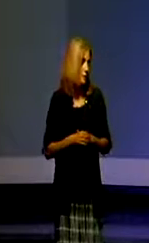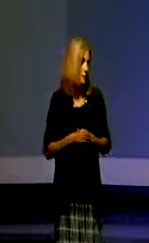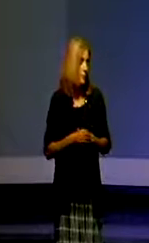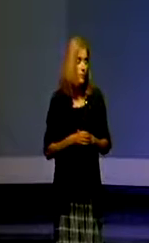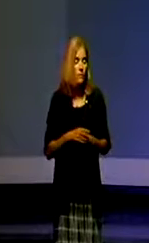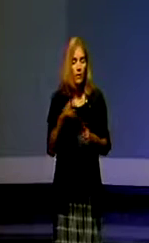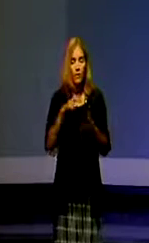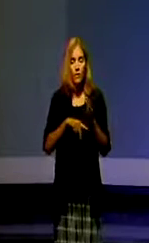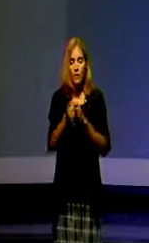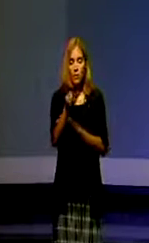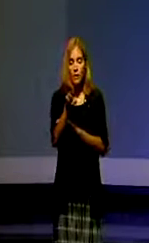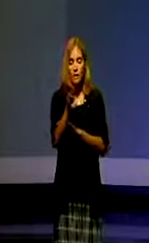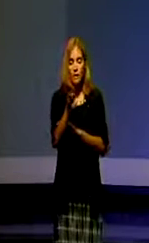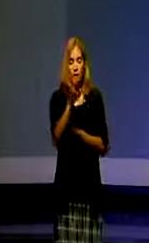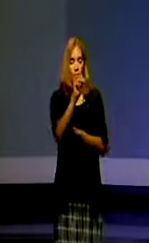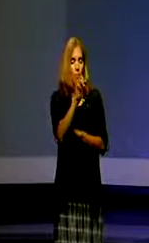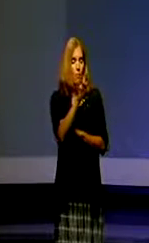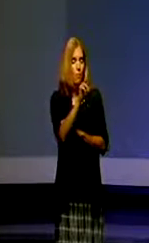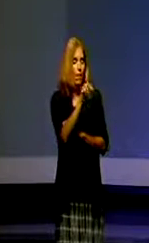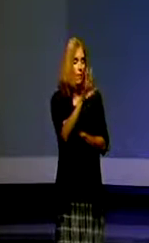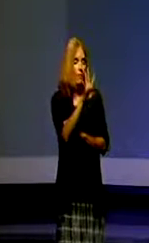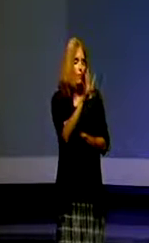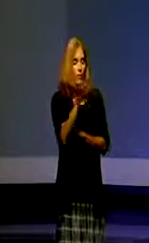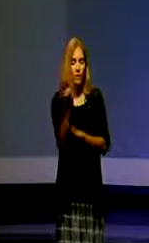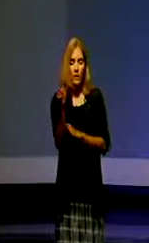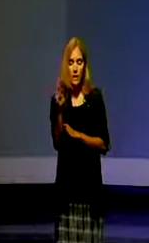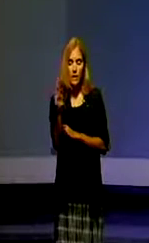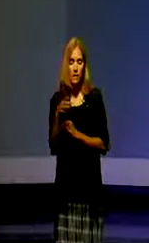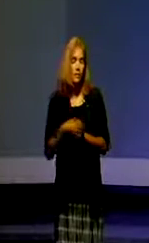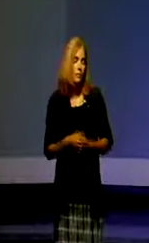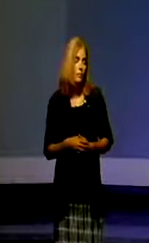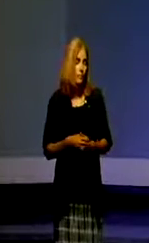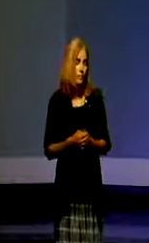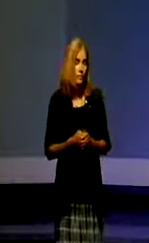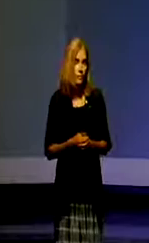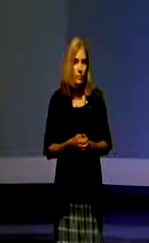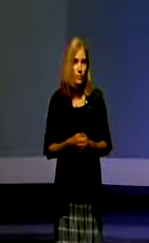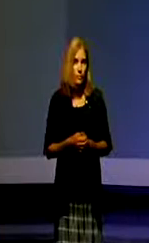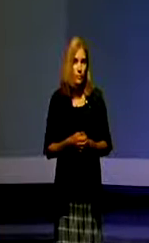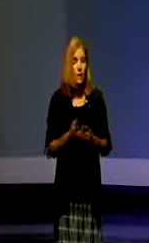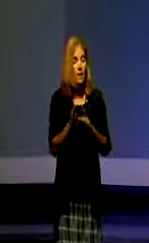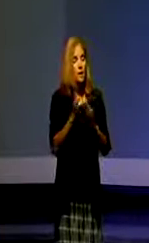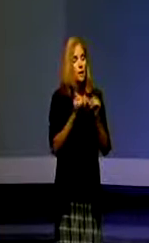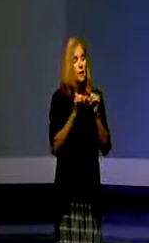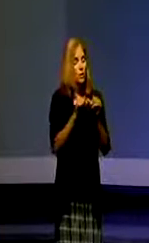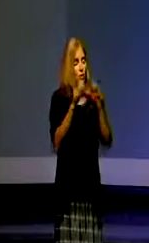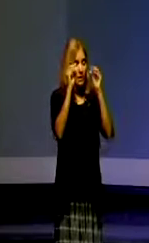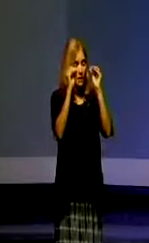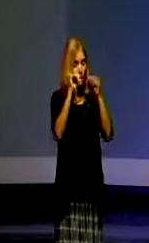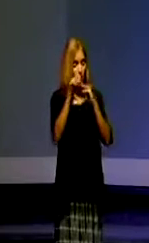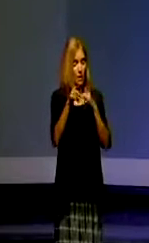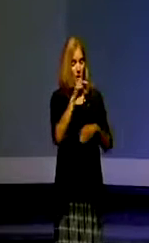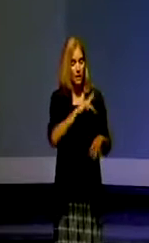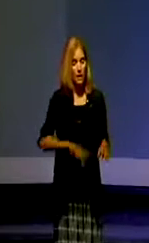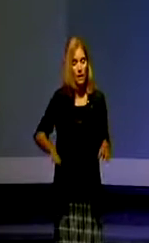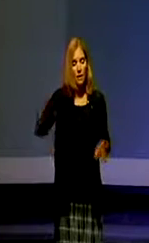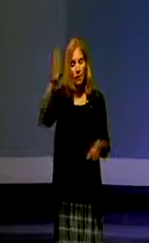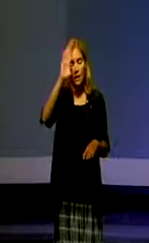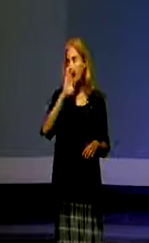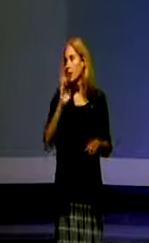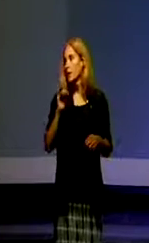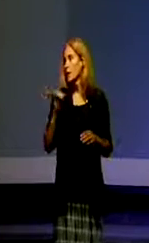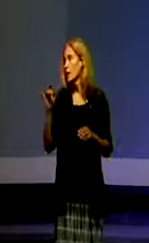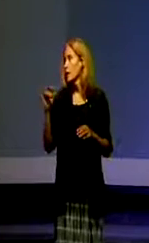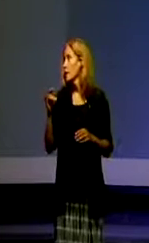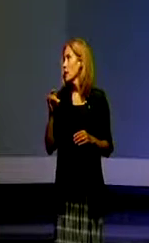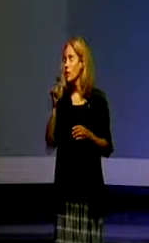starting in verse 26, Mark chapter 4, verse 26. Jesus continues teaching about the kingdom of God. He also